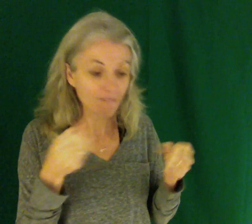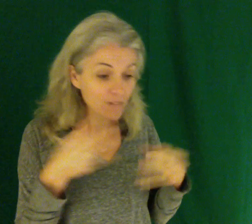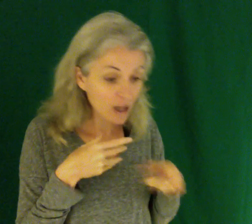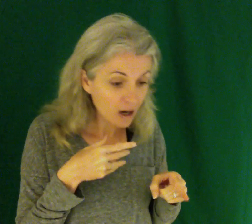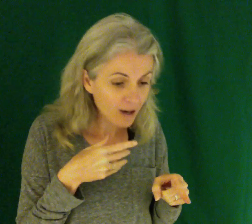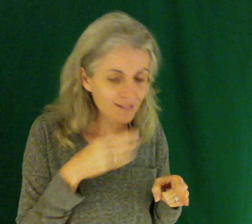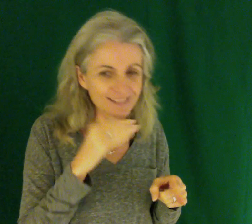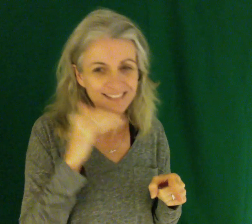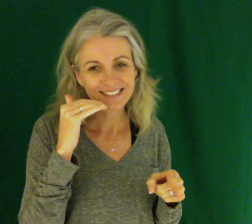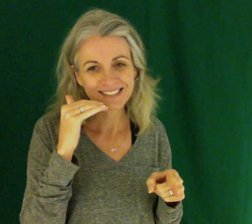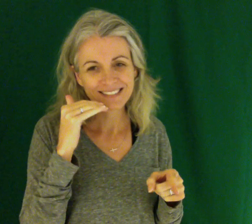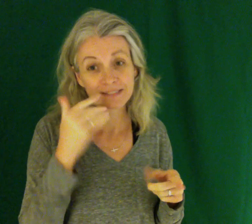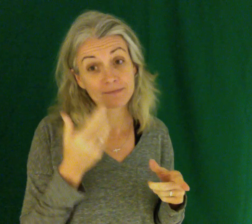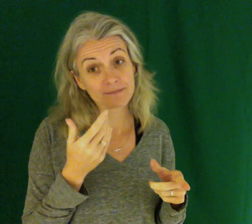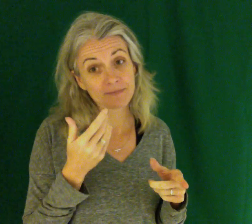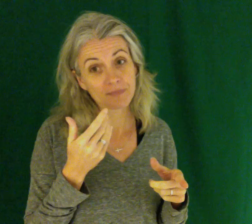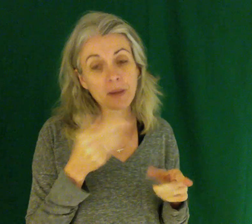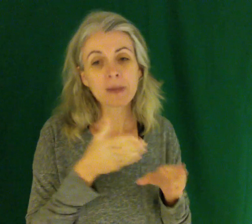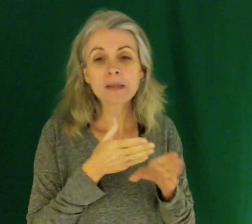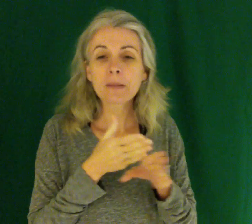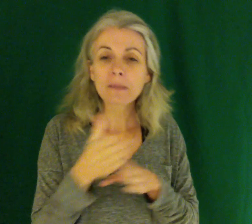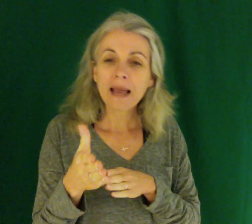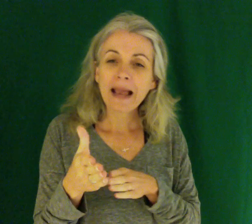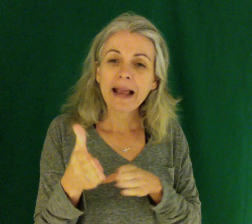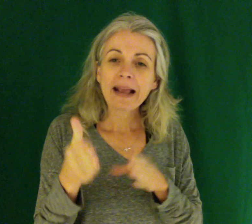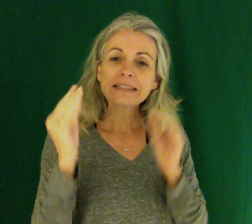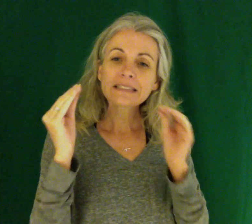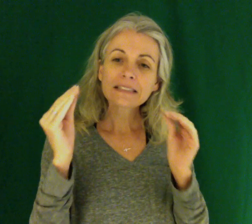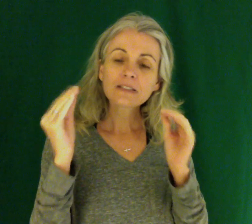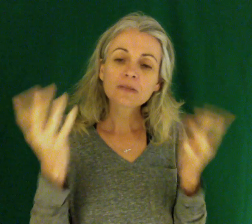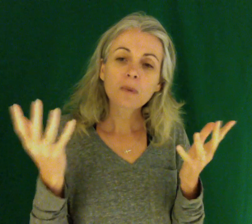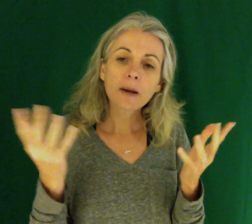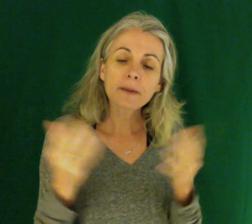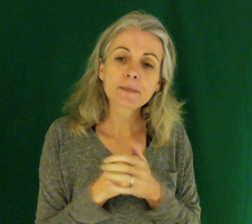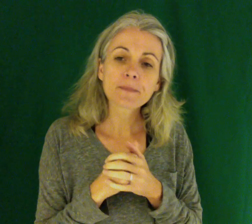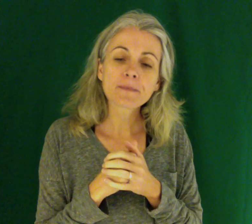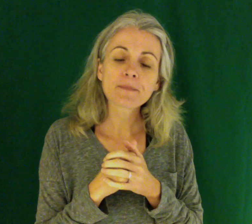But the main lesson is, or the main teaching is,